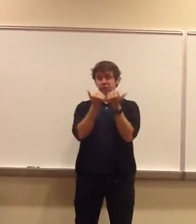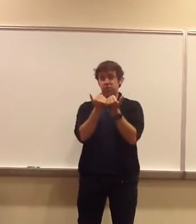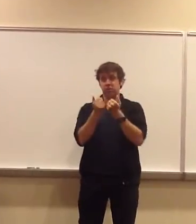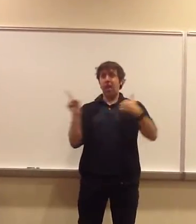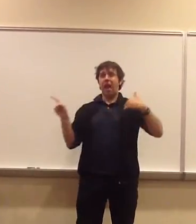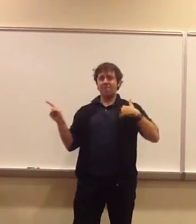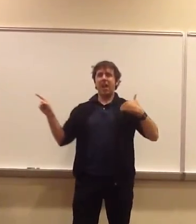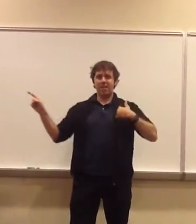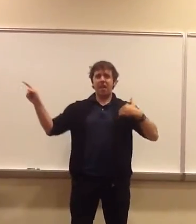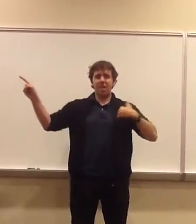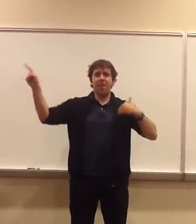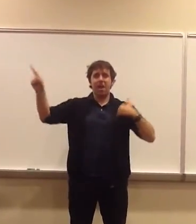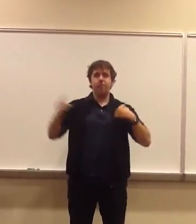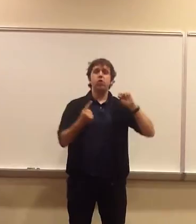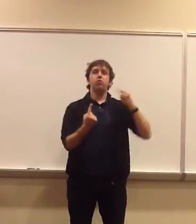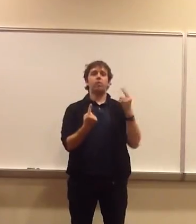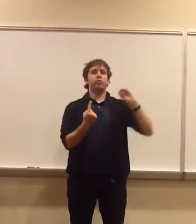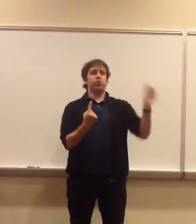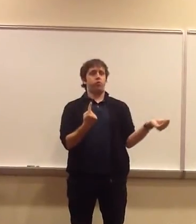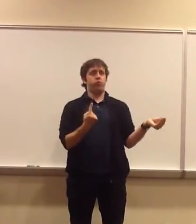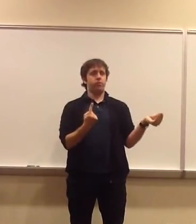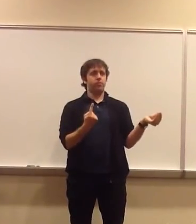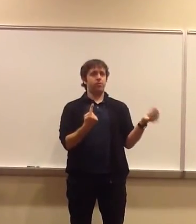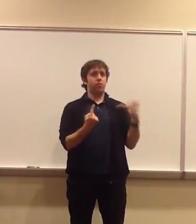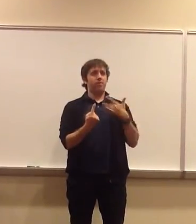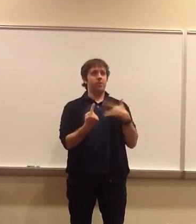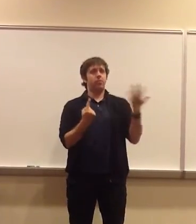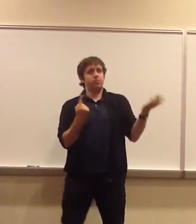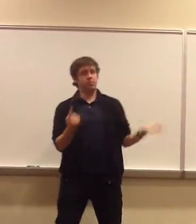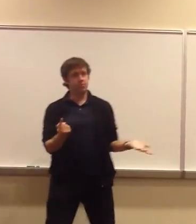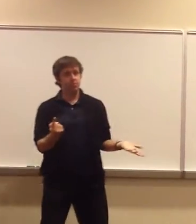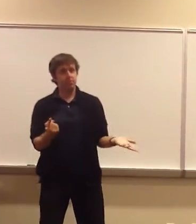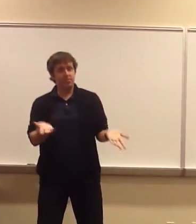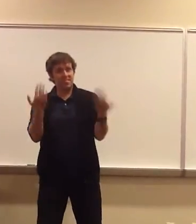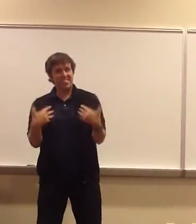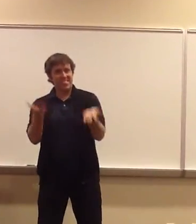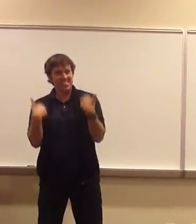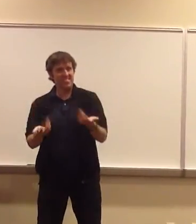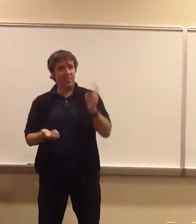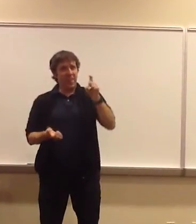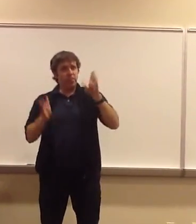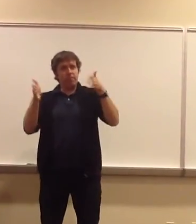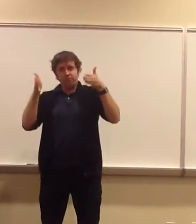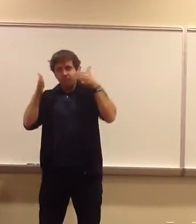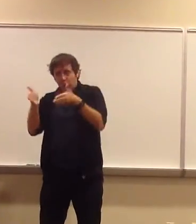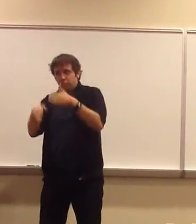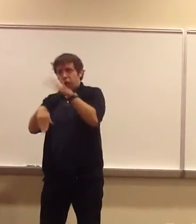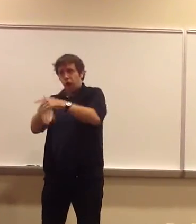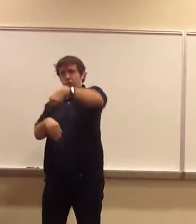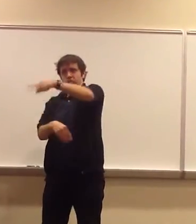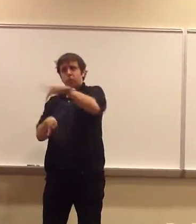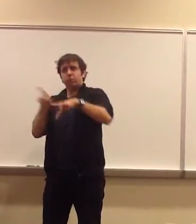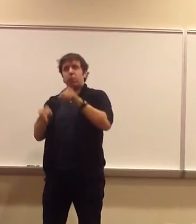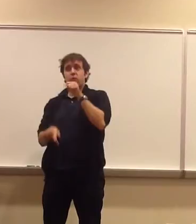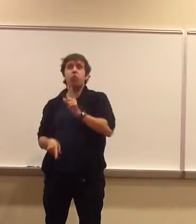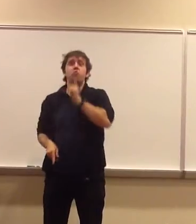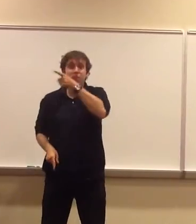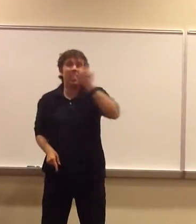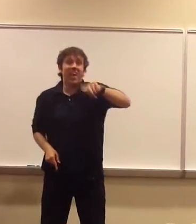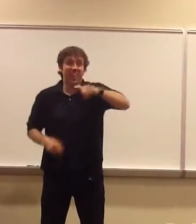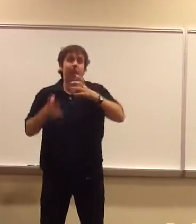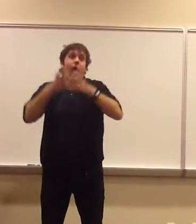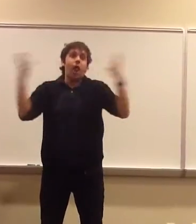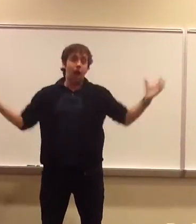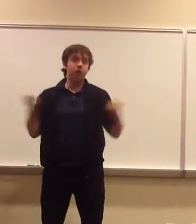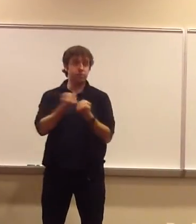had experiences in 4 other states that provide this type of service, and New Hampshire does not. We need